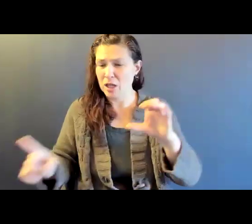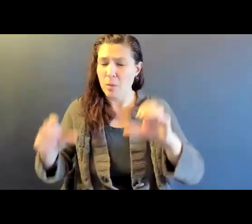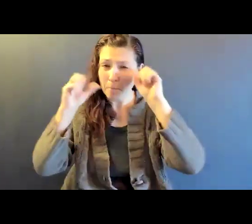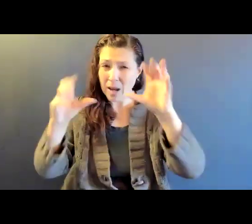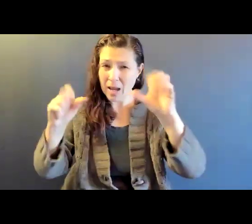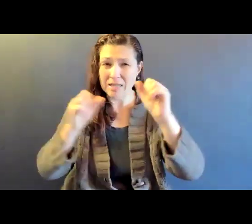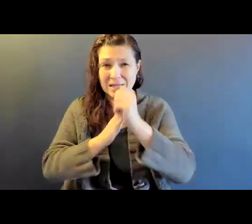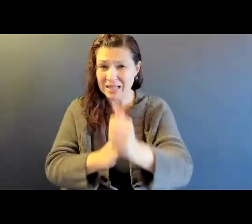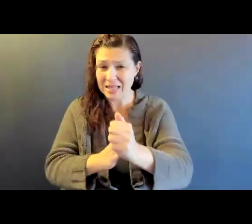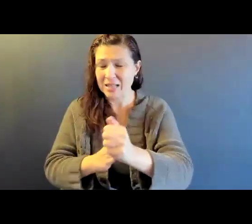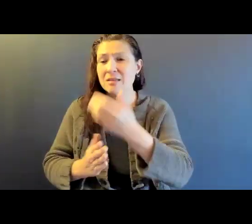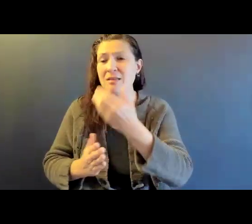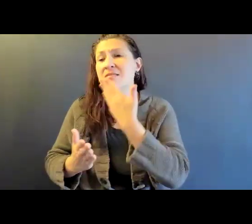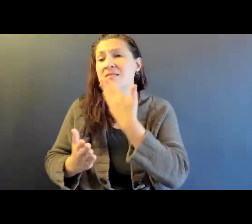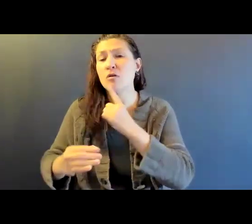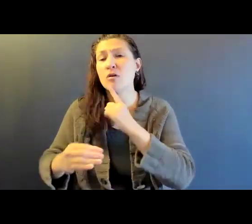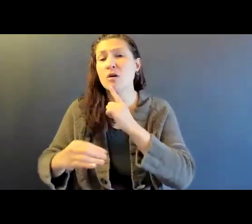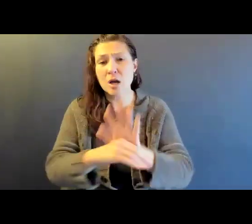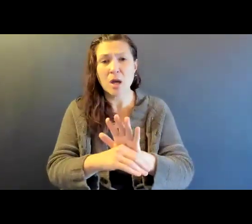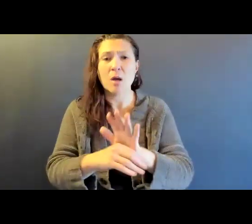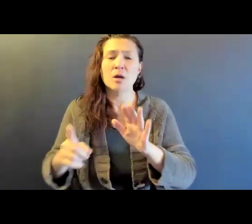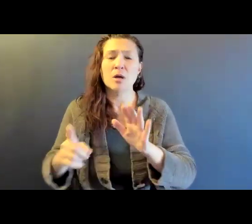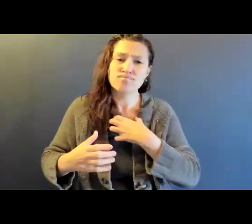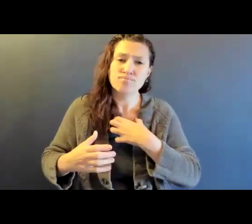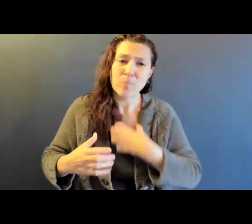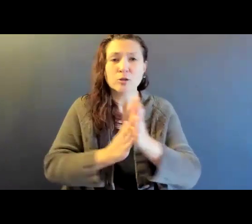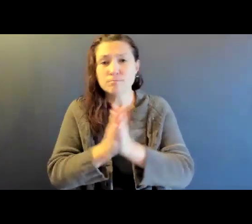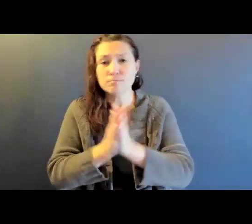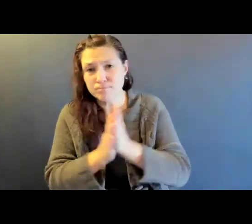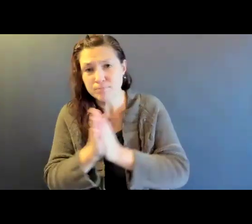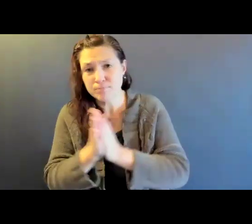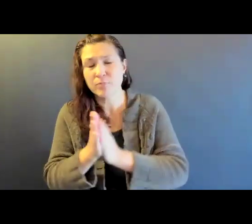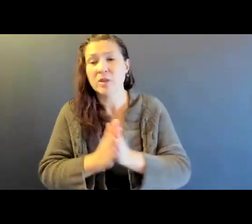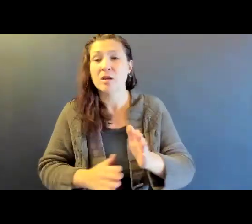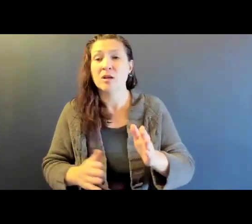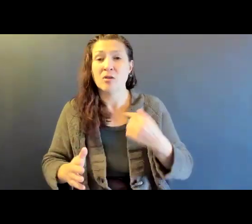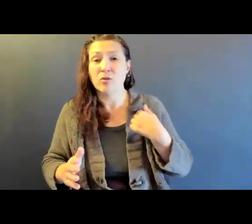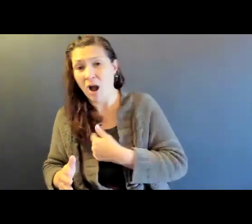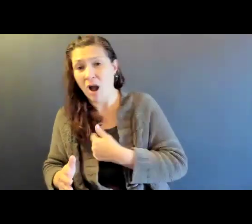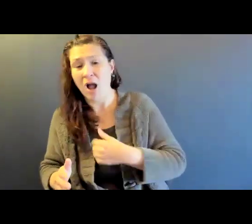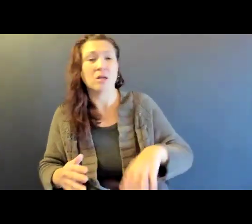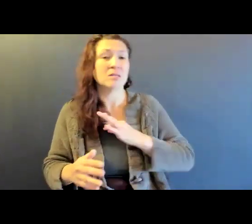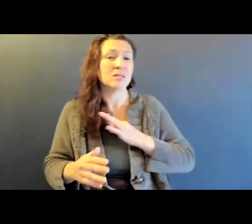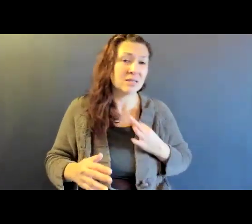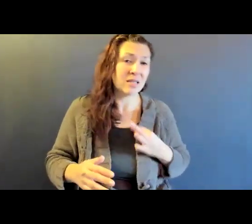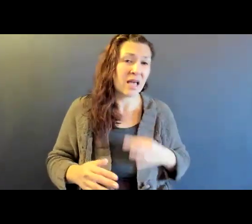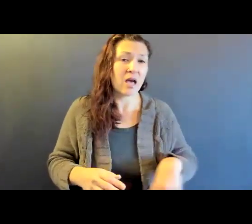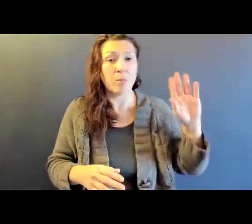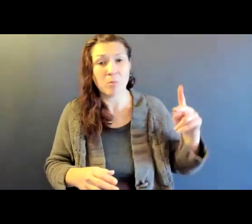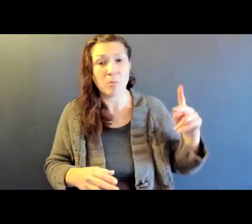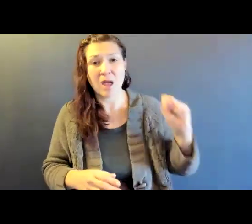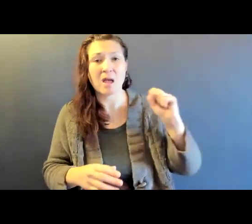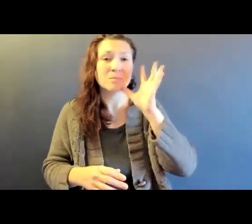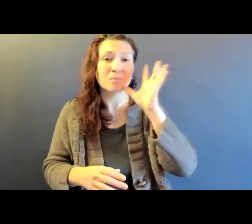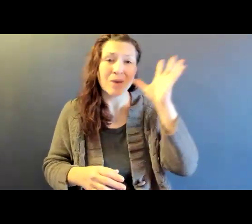we thank you for your commitment and your passion to all of us, to the staff, to the district, to the parents, to the community advocates,